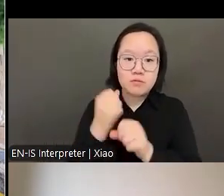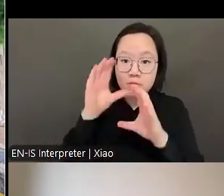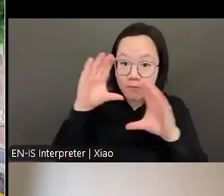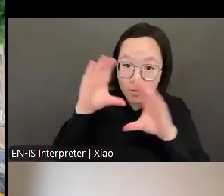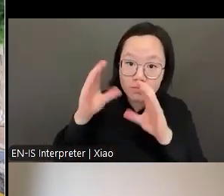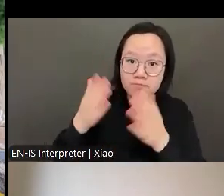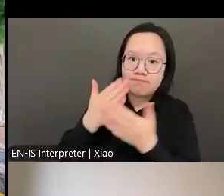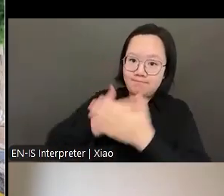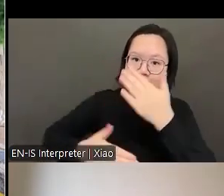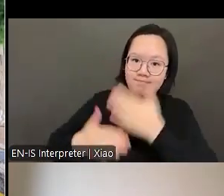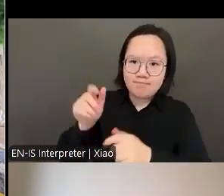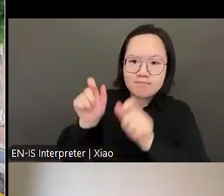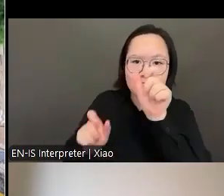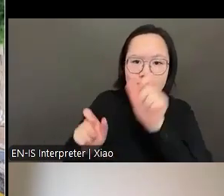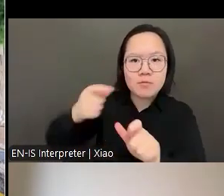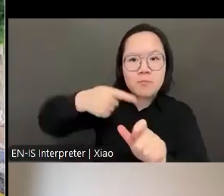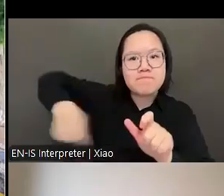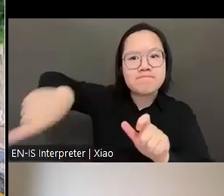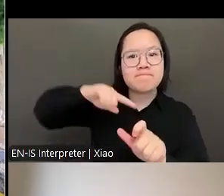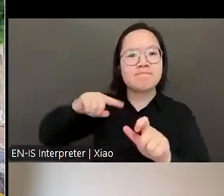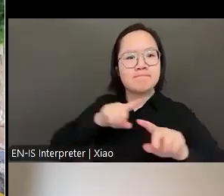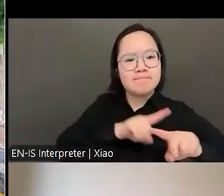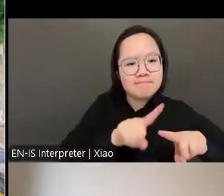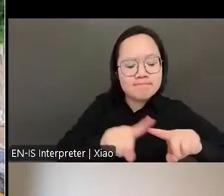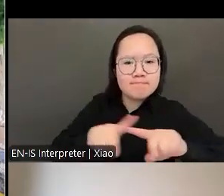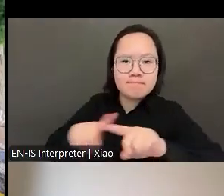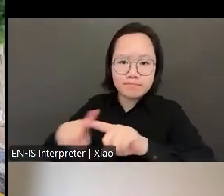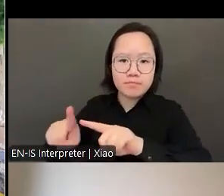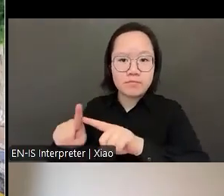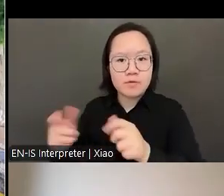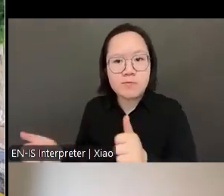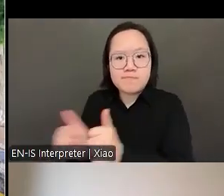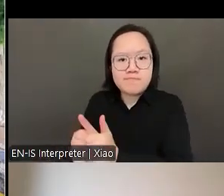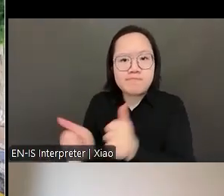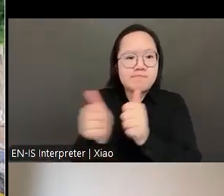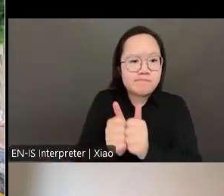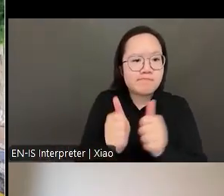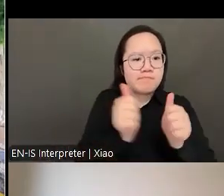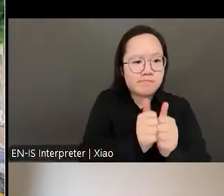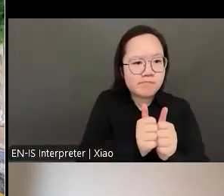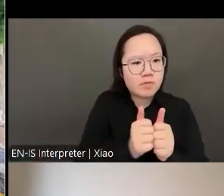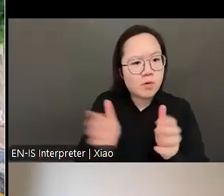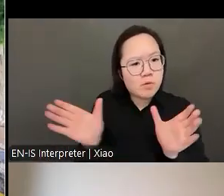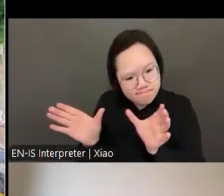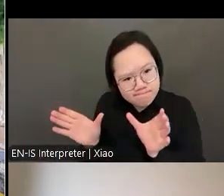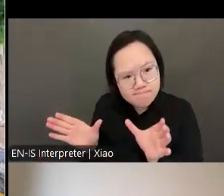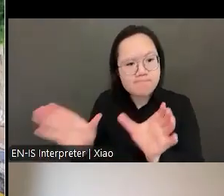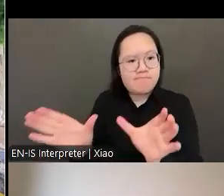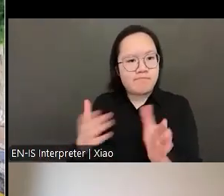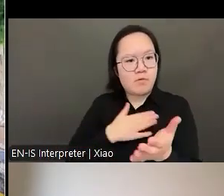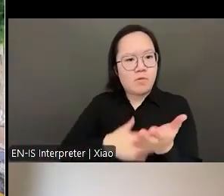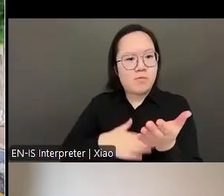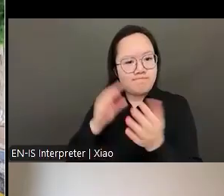in development. By putting people with disabilities in the driving seat, in shaping how